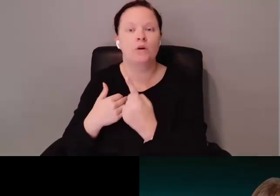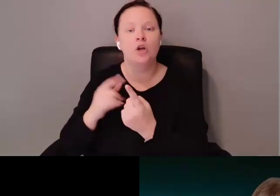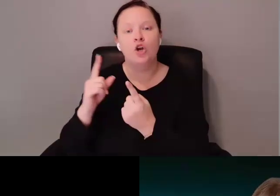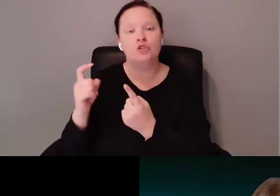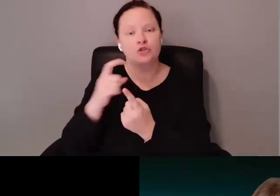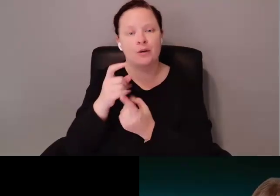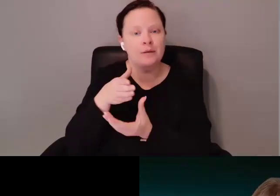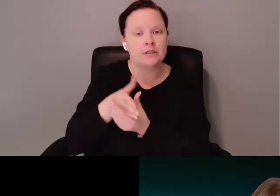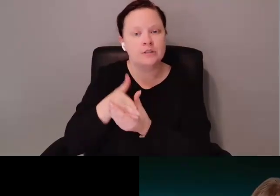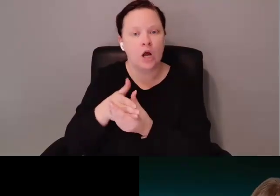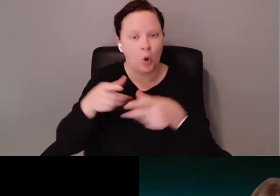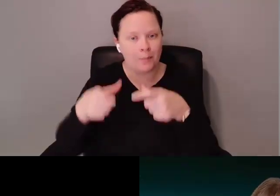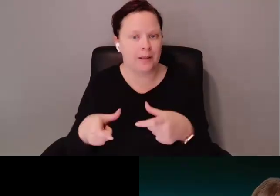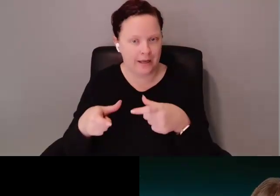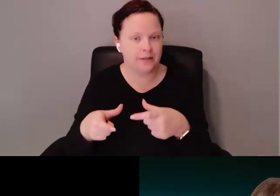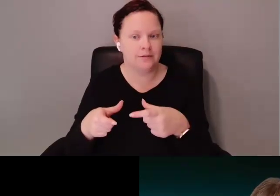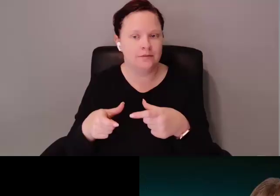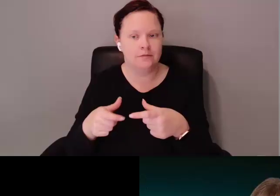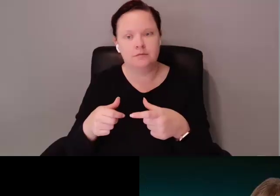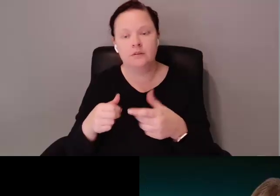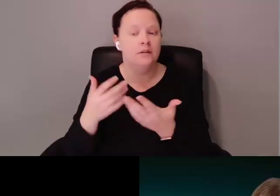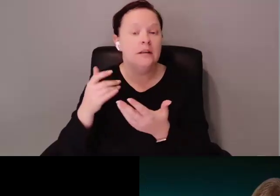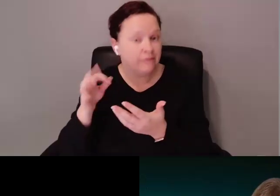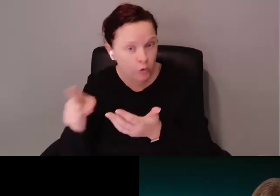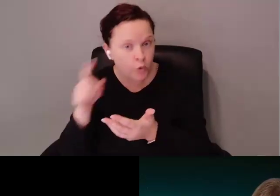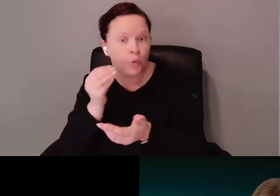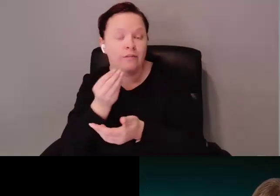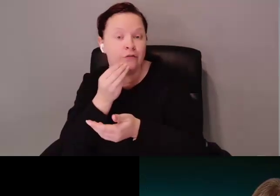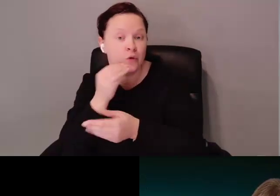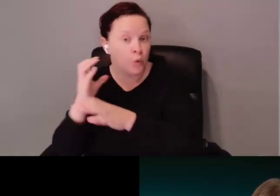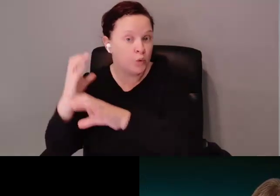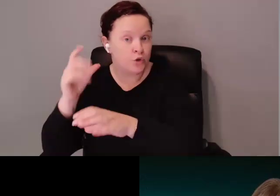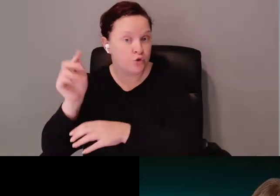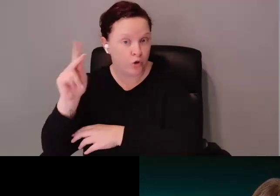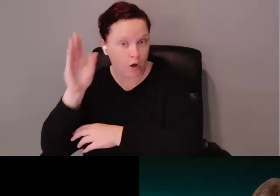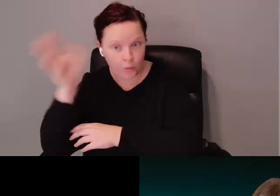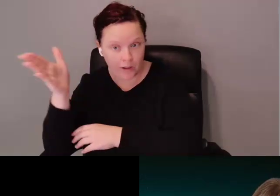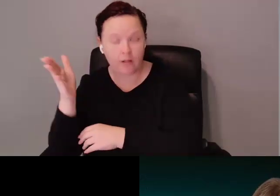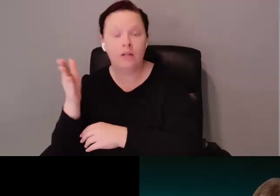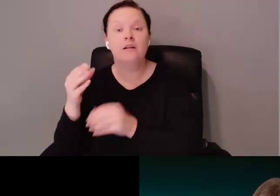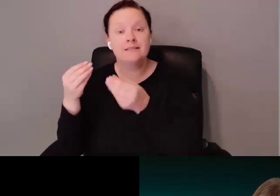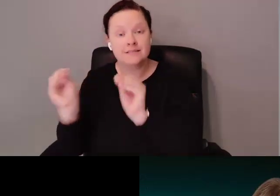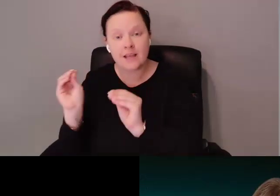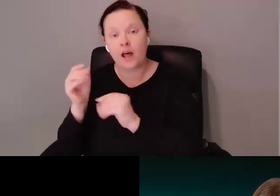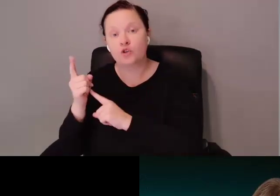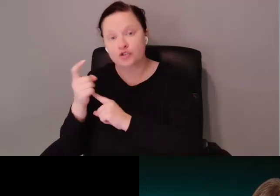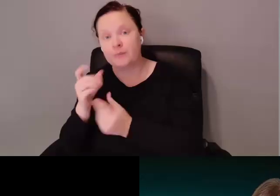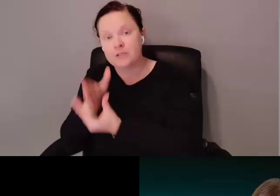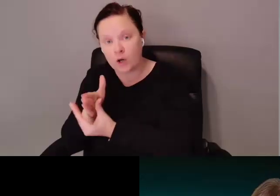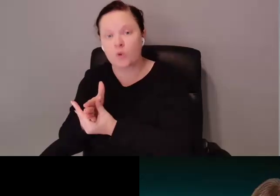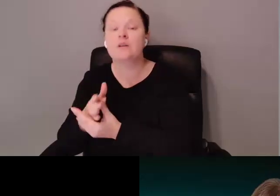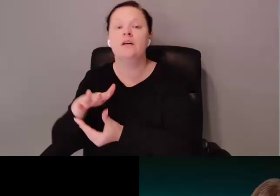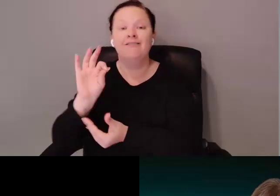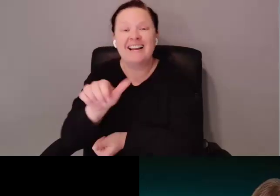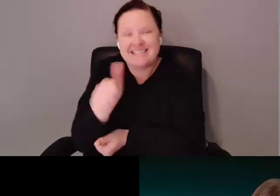has 3 shrimp tacos on it. If you're say, a food truck owner, they have to find 10 restaurant owners or